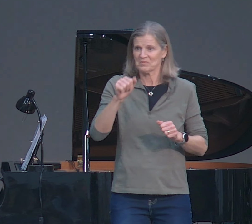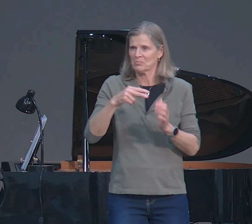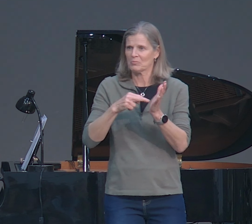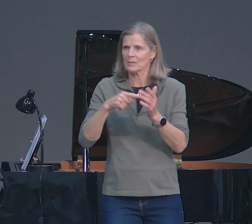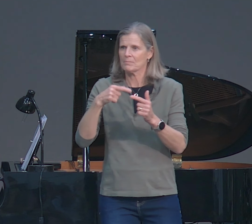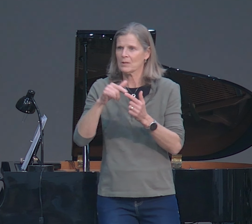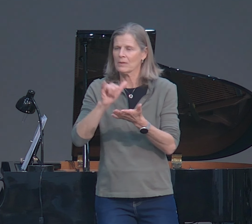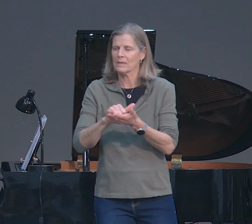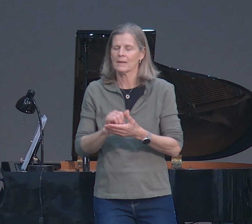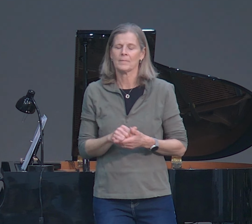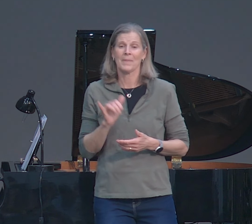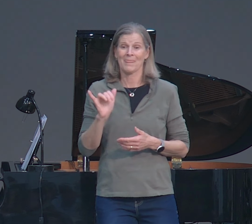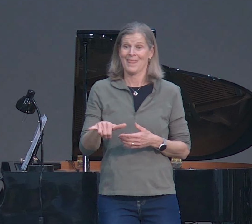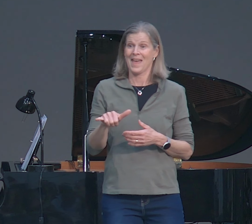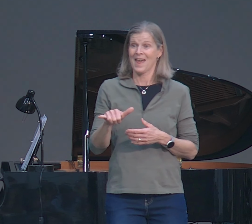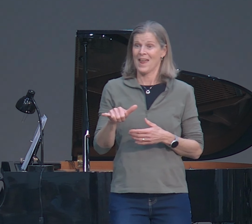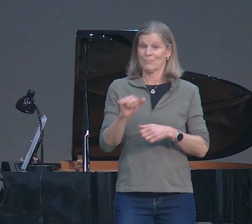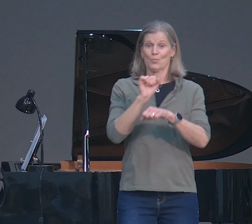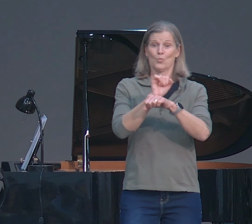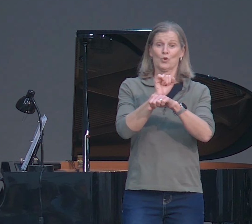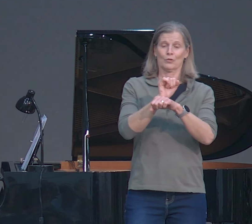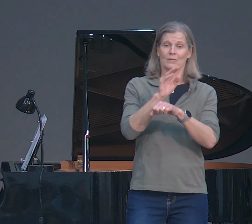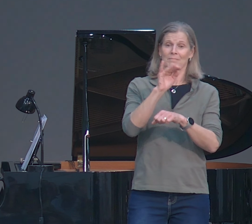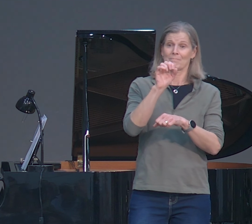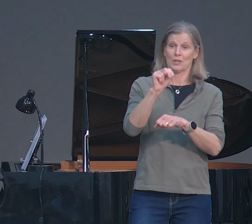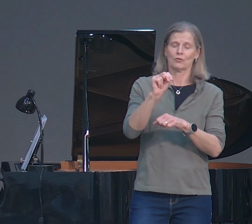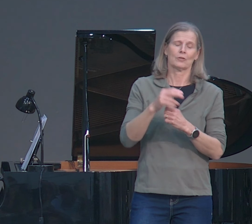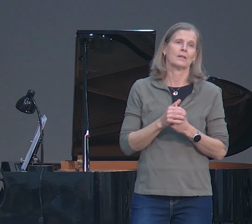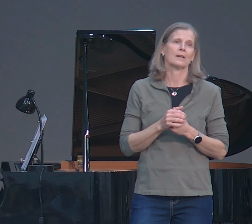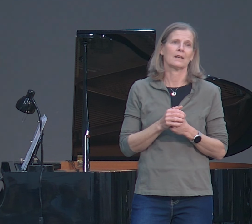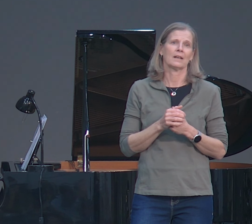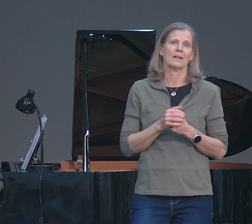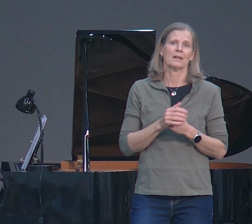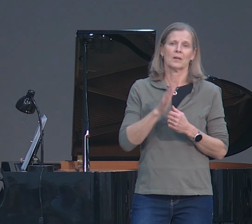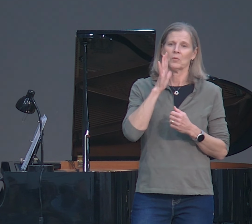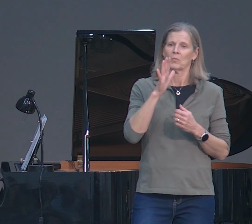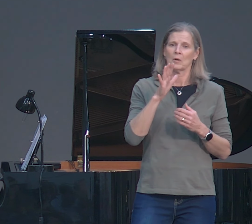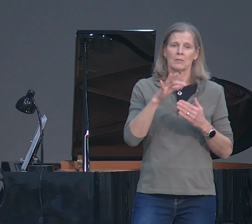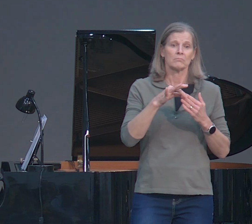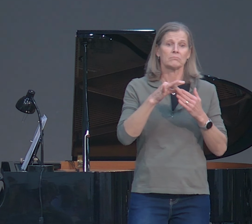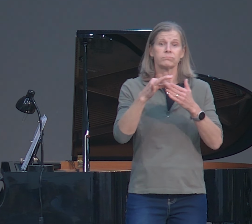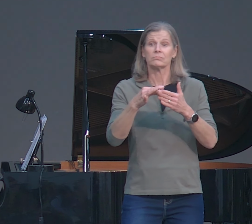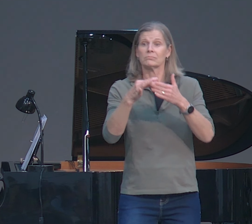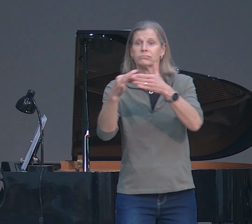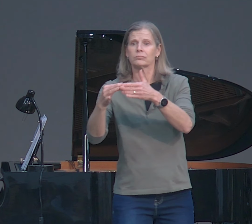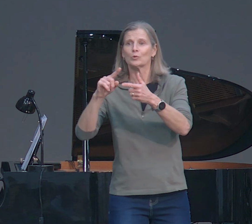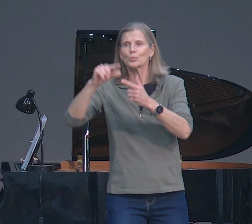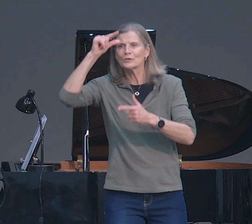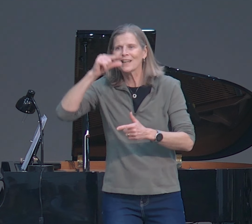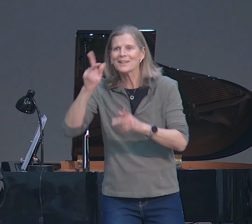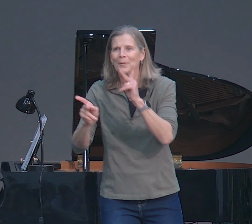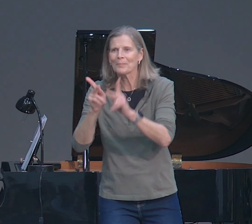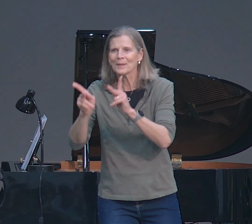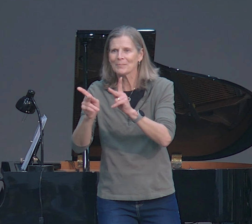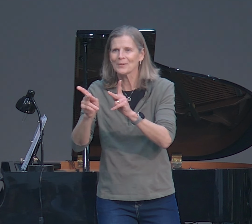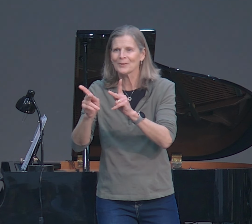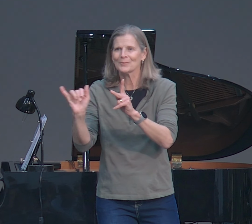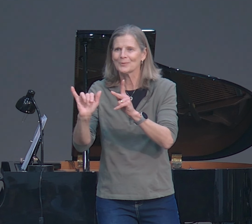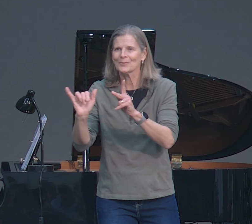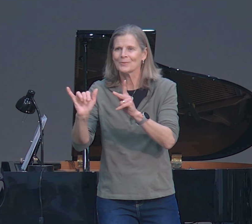The mission would be one that would ultimately extend to Gentiles. All these things were spoken of